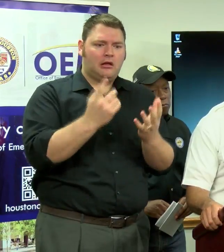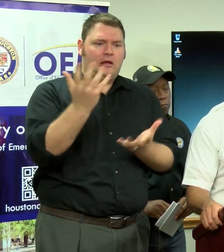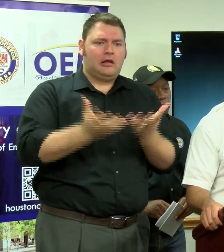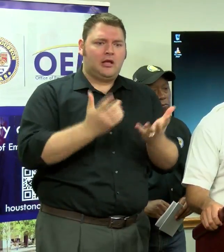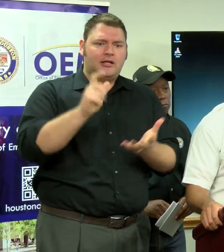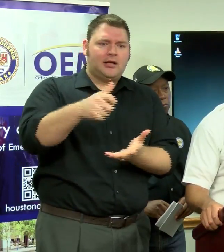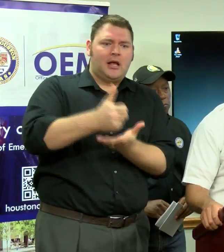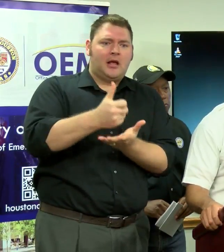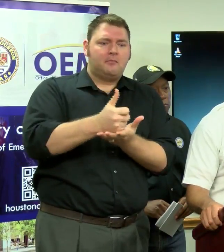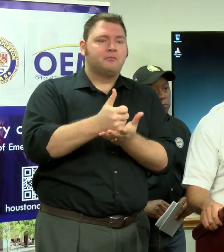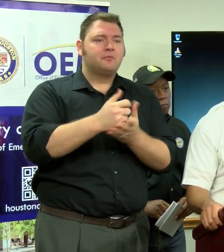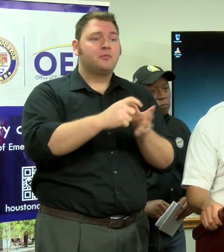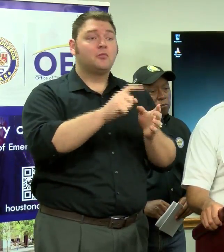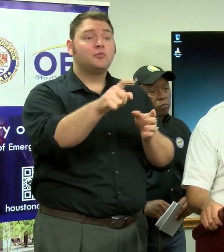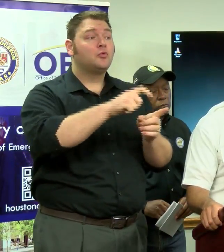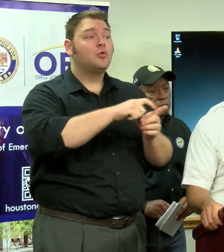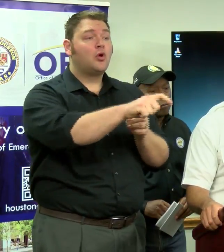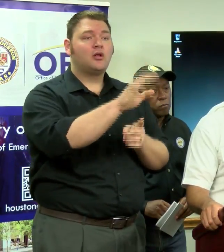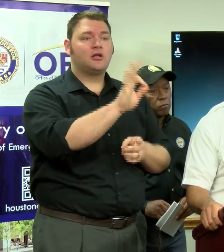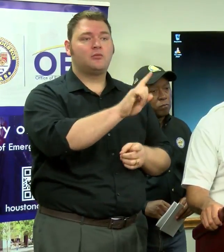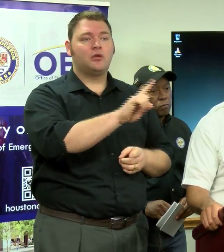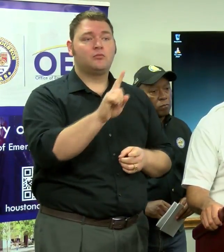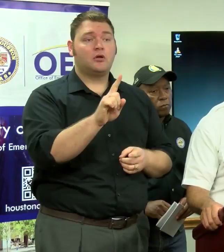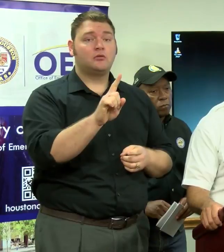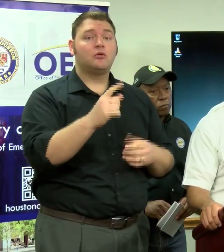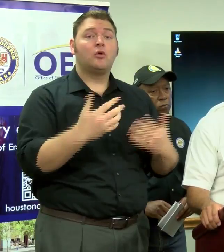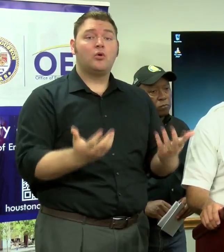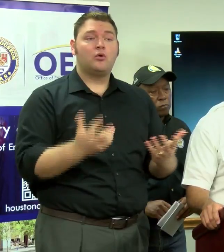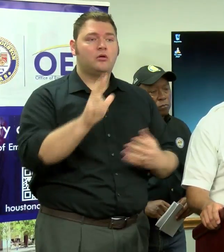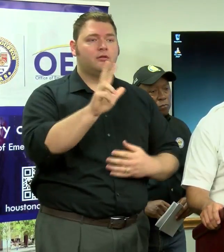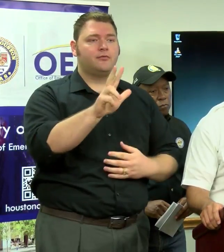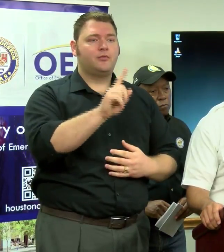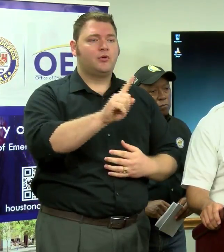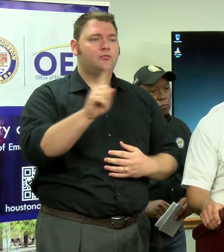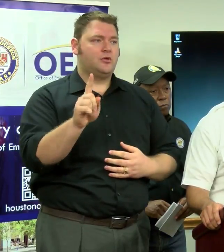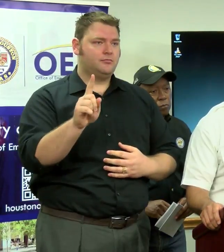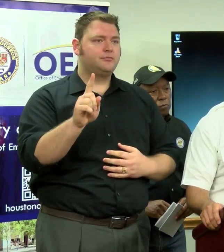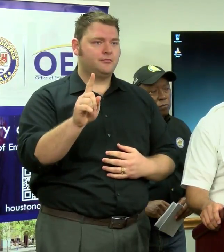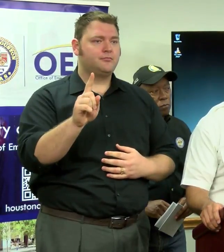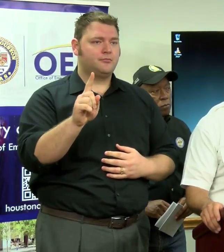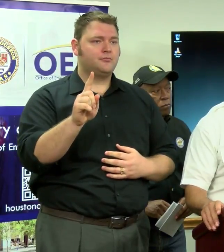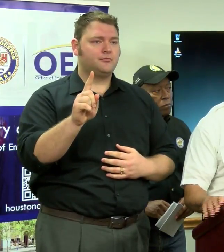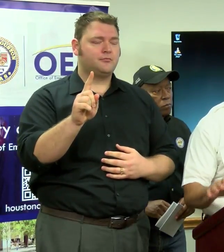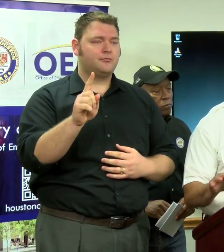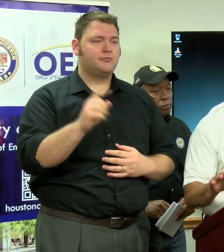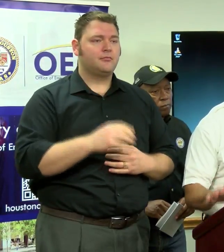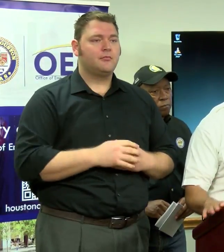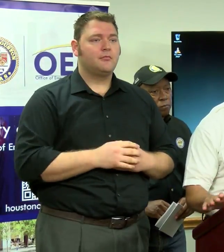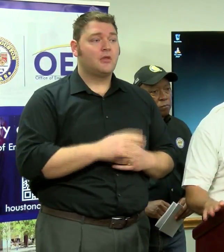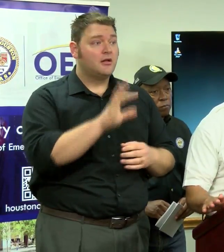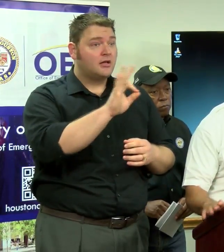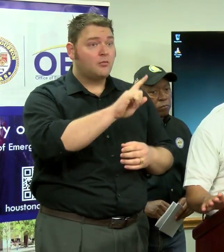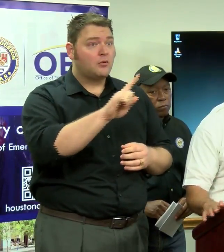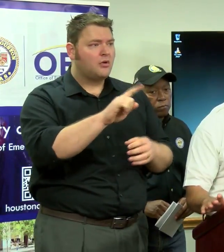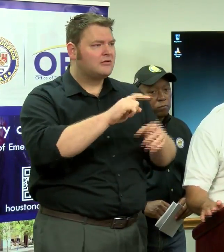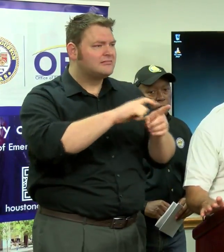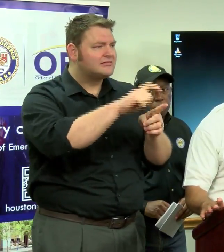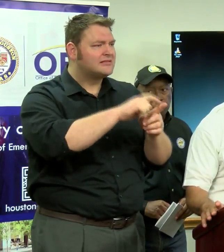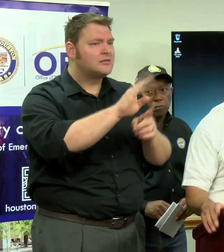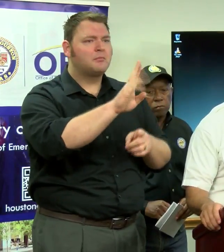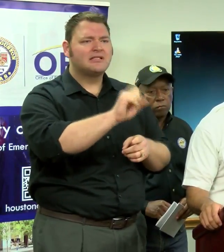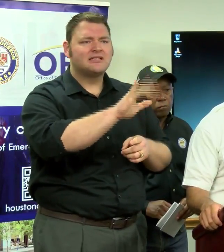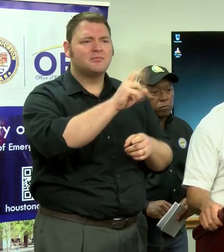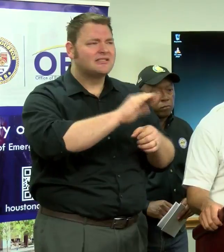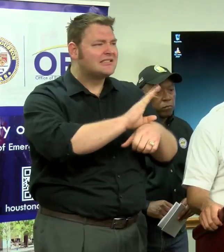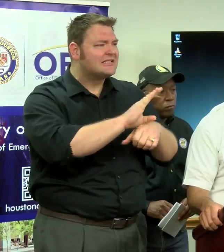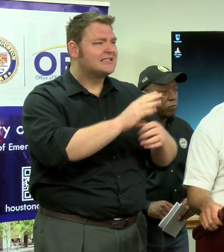Okay, 311 is another avenue if you can't get through. What we recommend is that when you call 911, stay